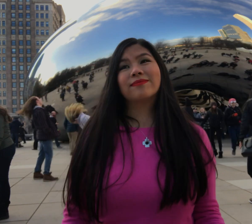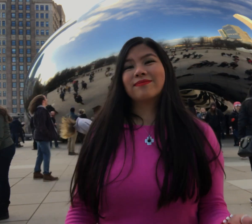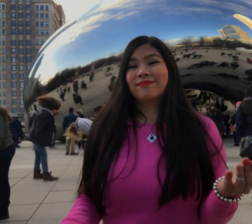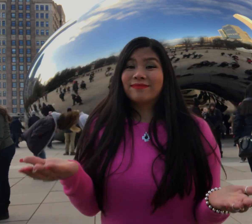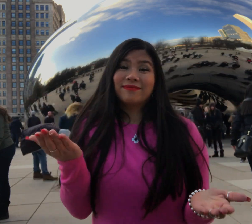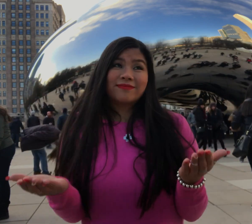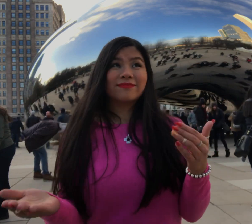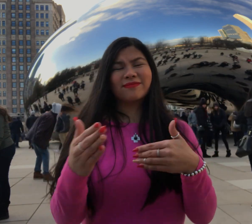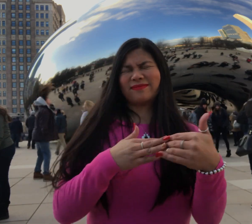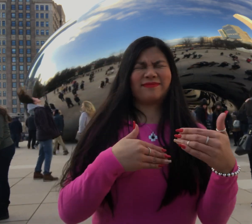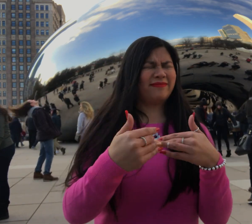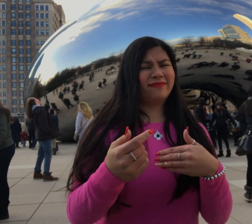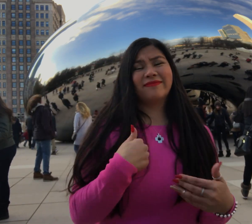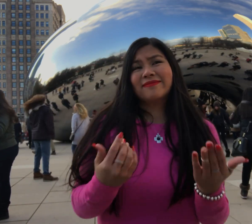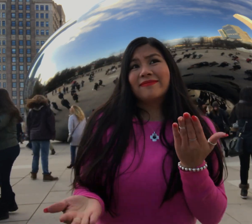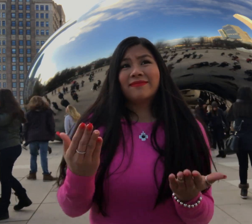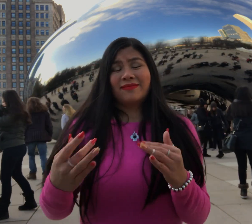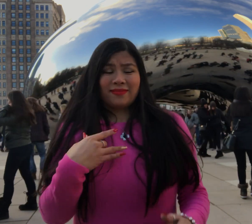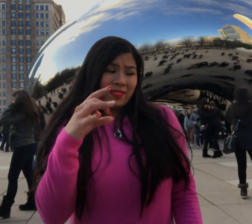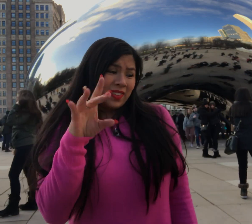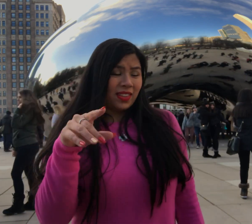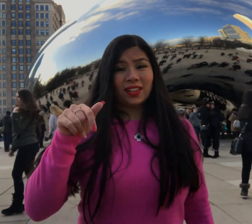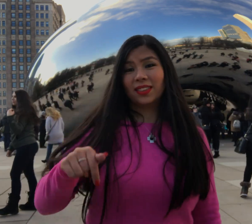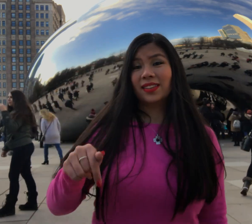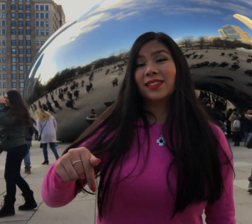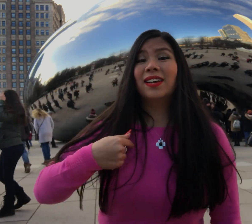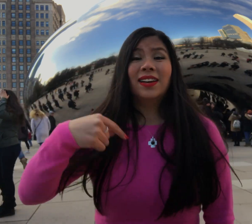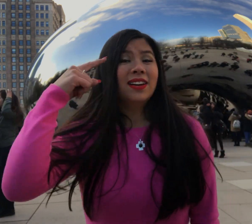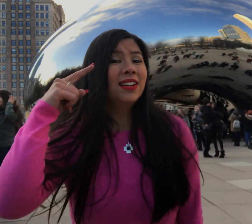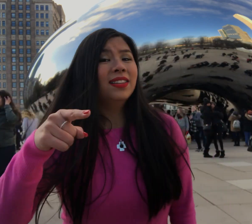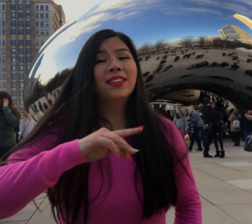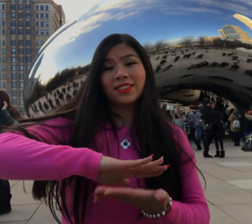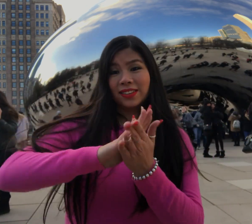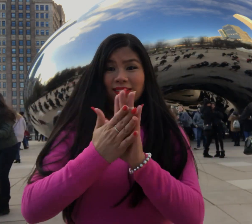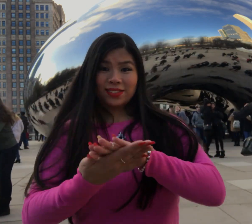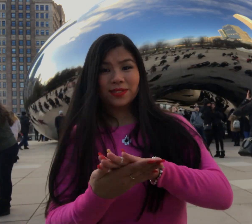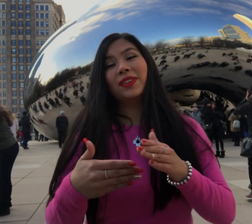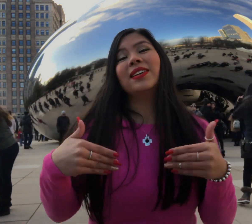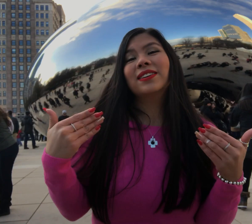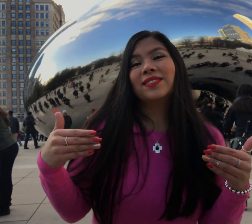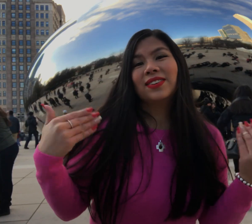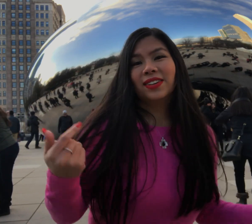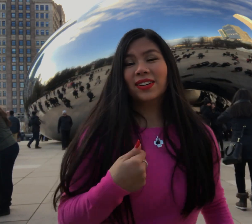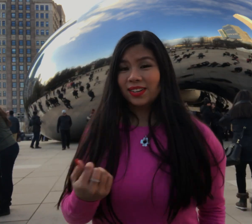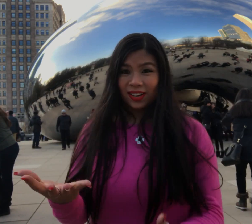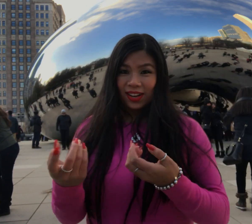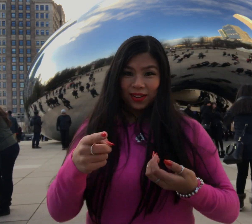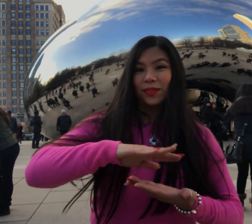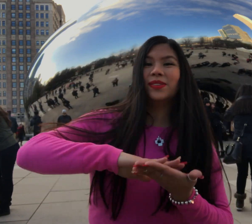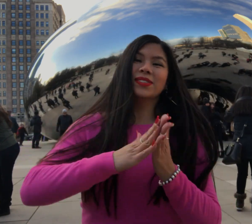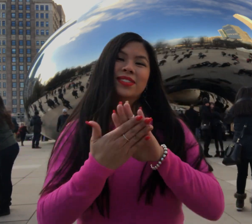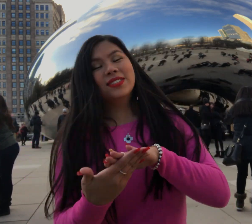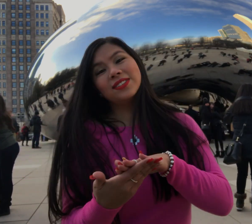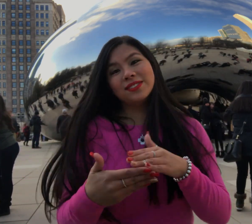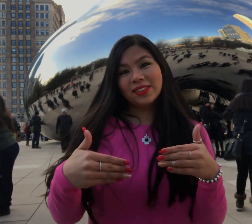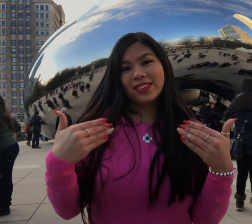Even though I might not like this I think that you'll be happier I want you to be